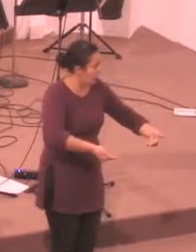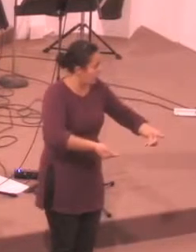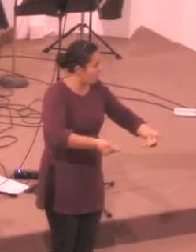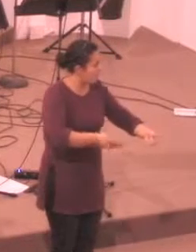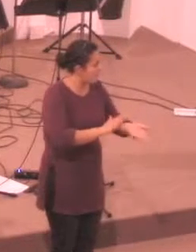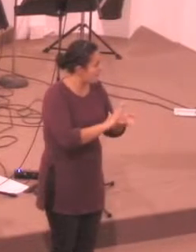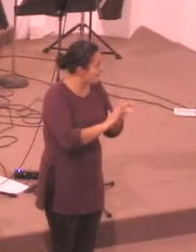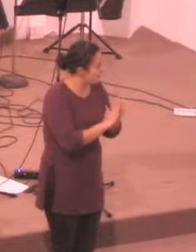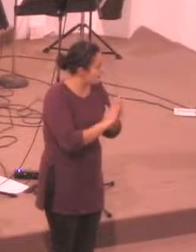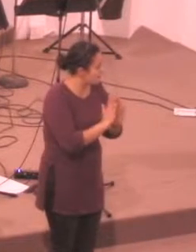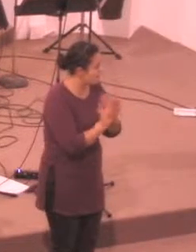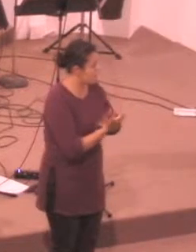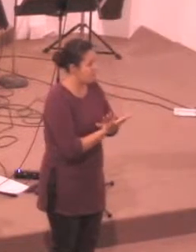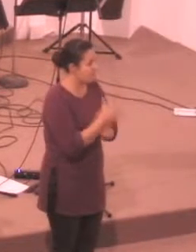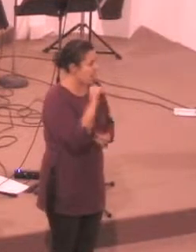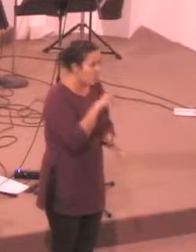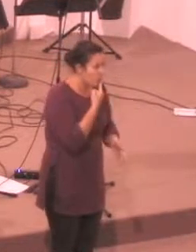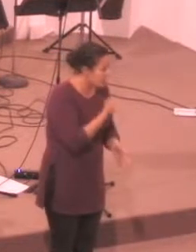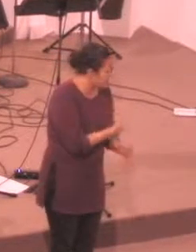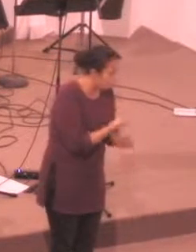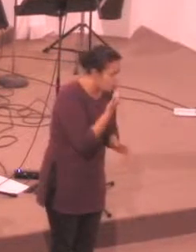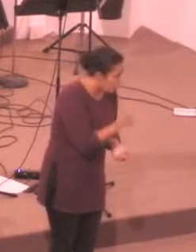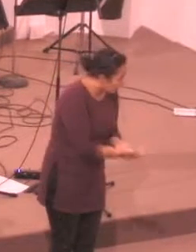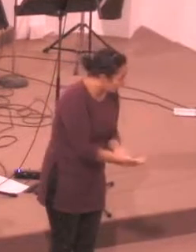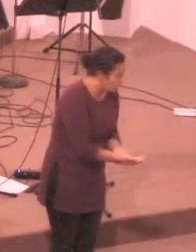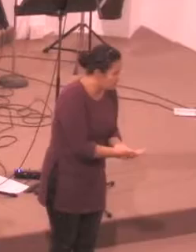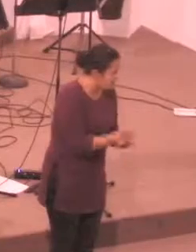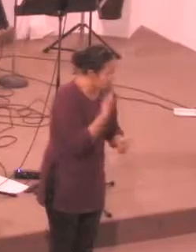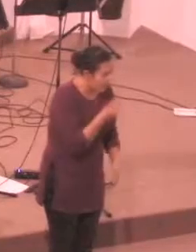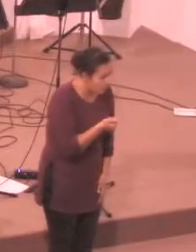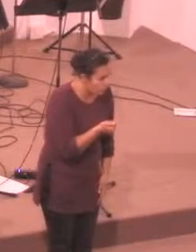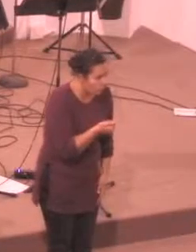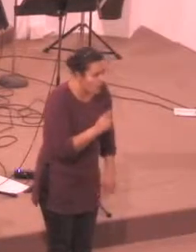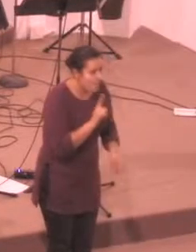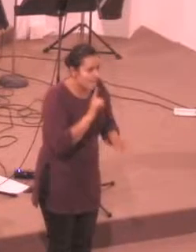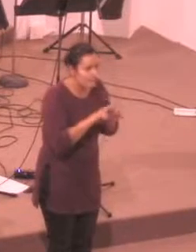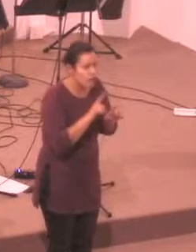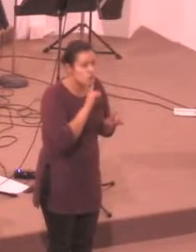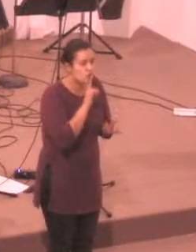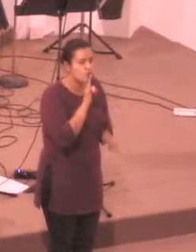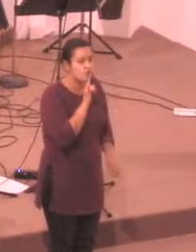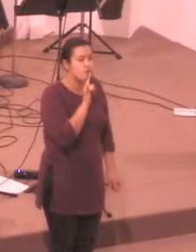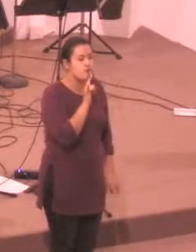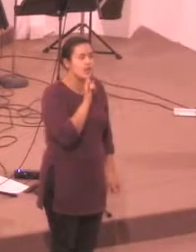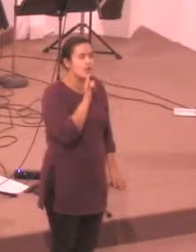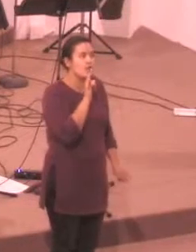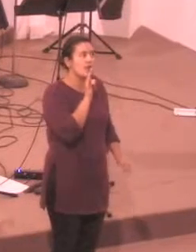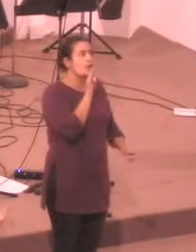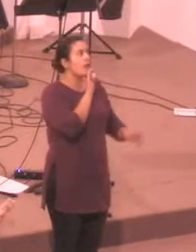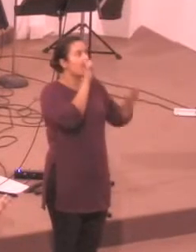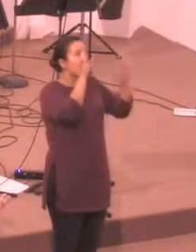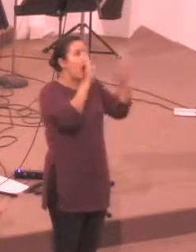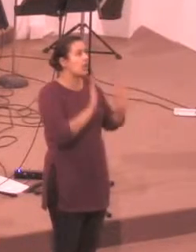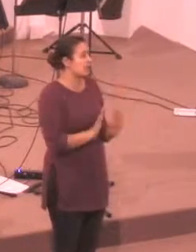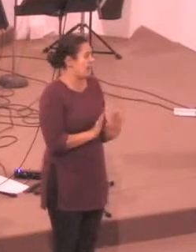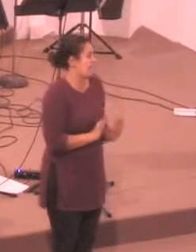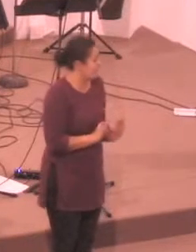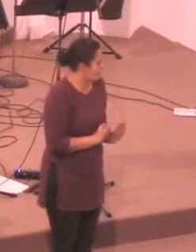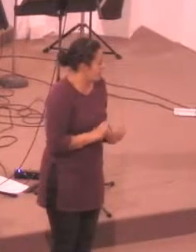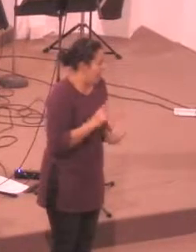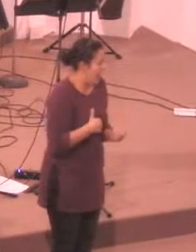good, not just better. He can make it really, really, really, really, really awesome. I can't think of a better word.